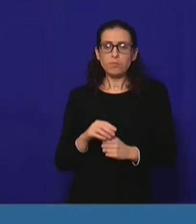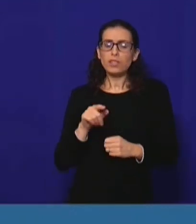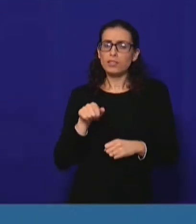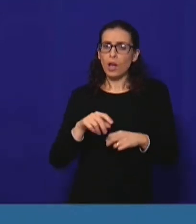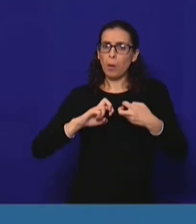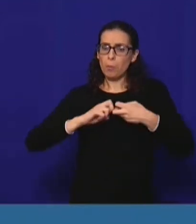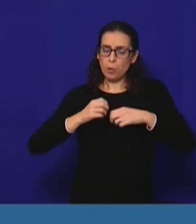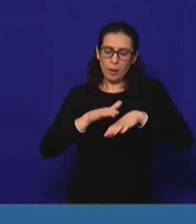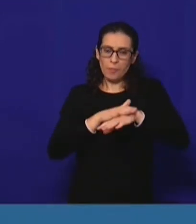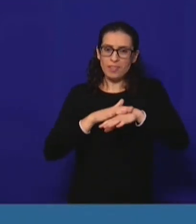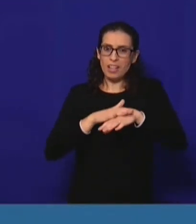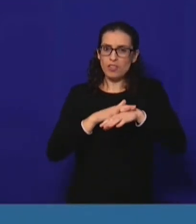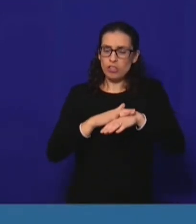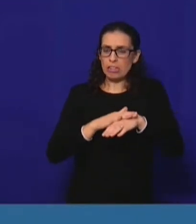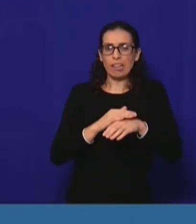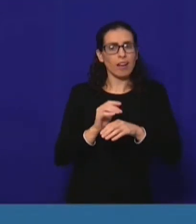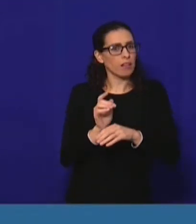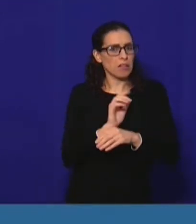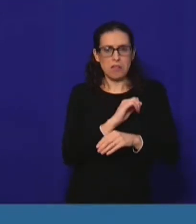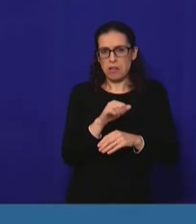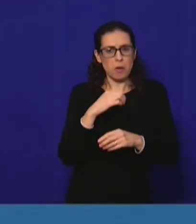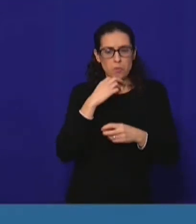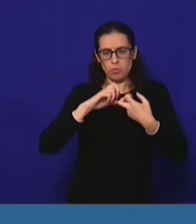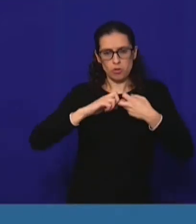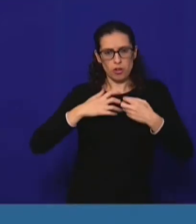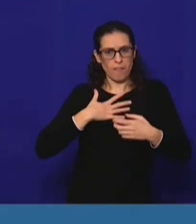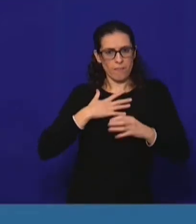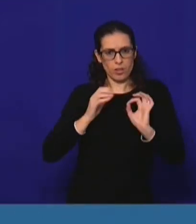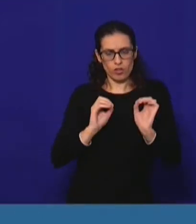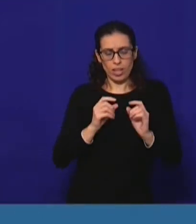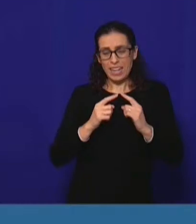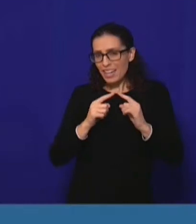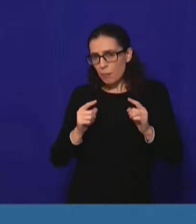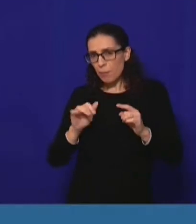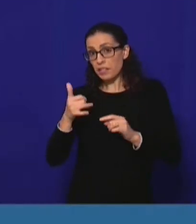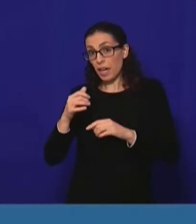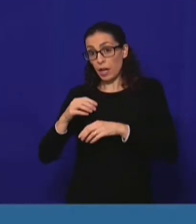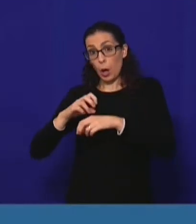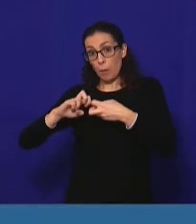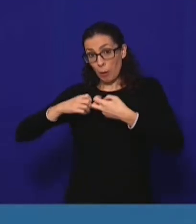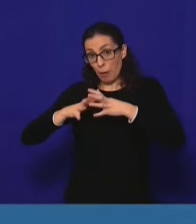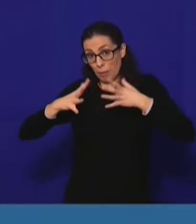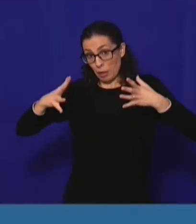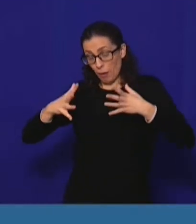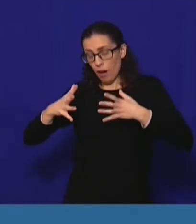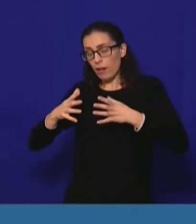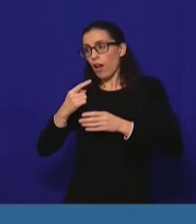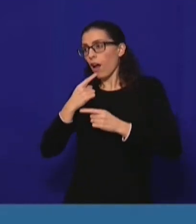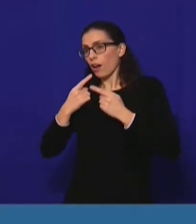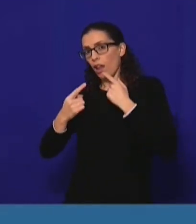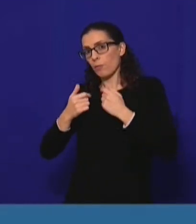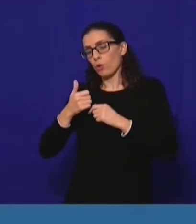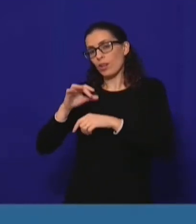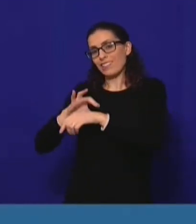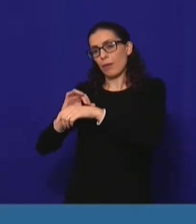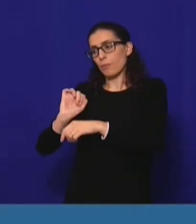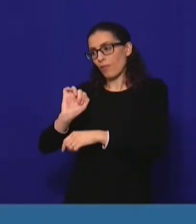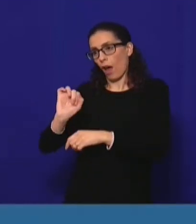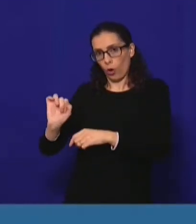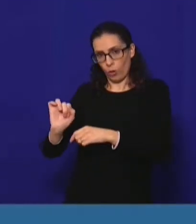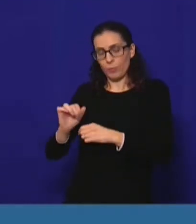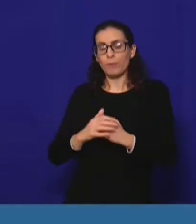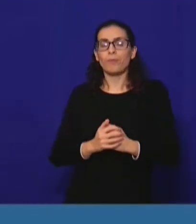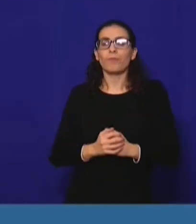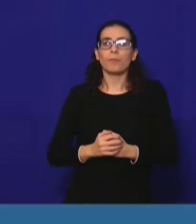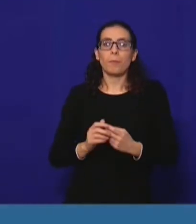ibati b'kondizzjonijiet serji tajjeb li hu dejjem ikellem lit-tabib tiegħu ħalli hu jkun jista' jgwida iktar. Punt importanti